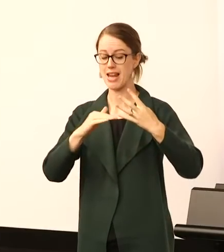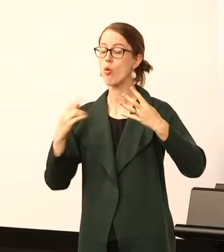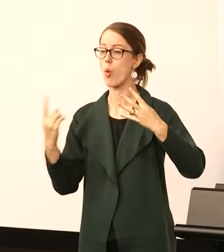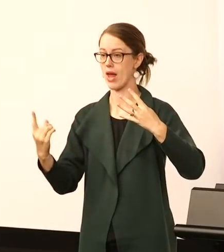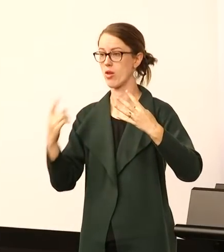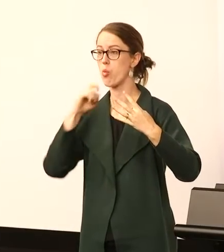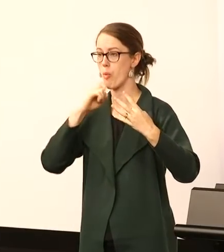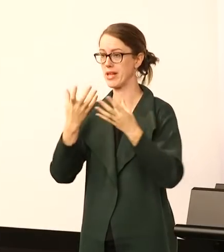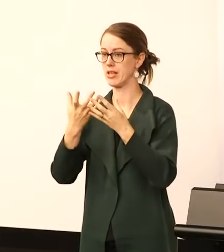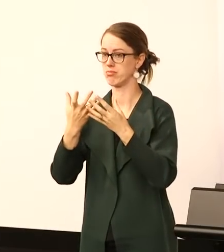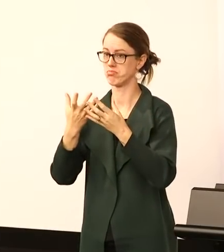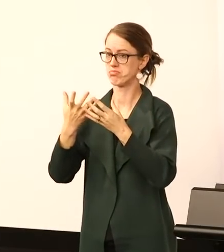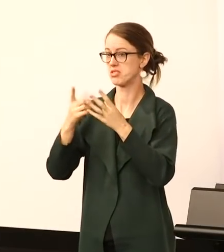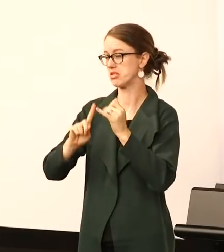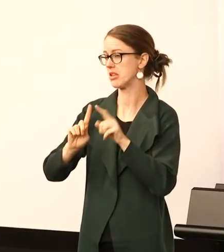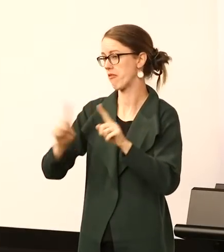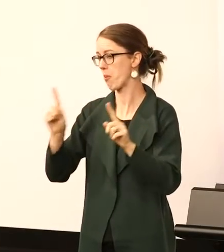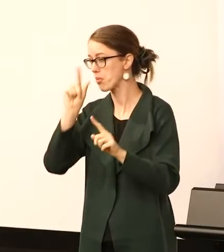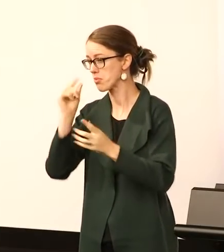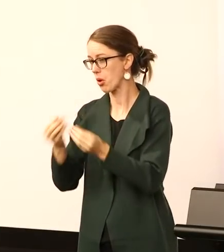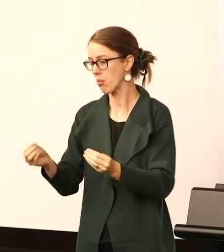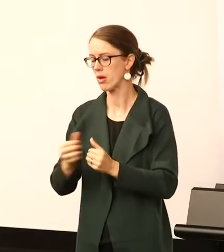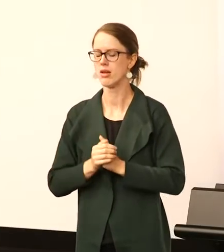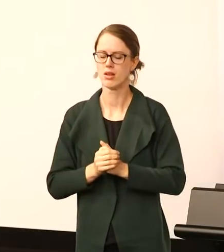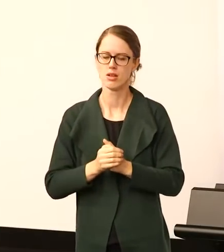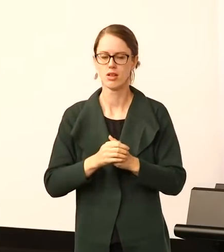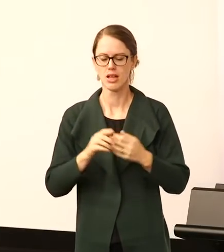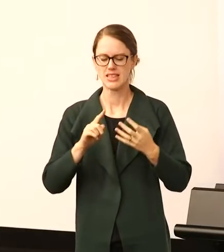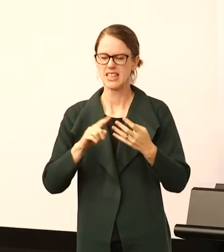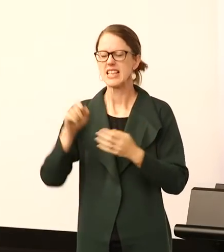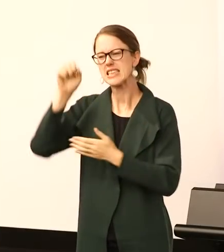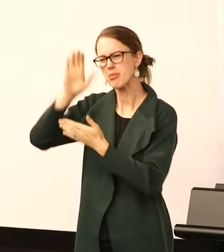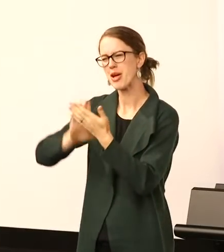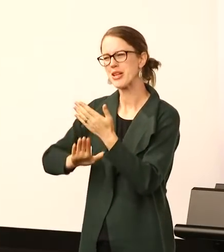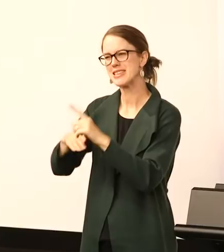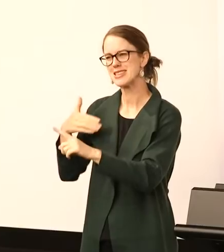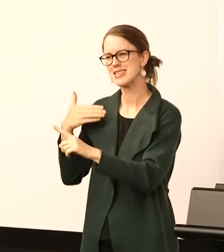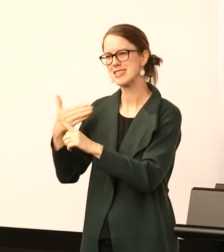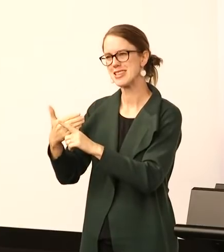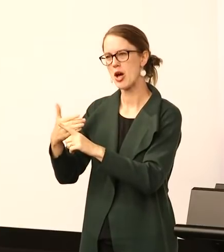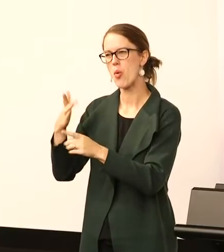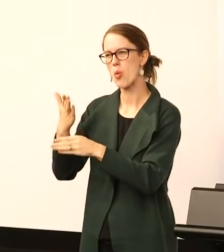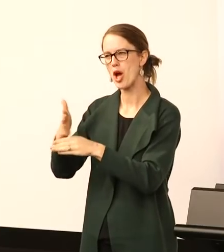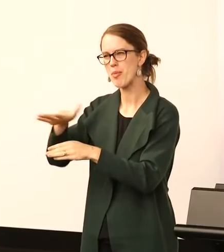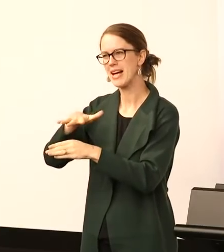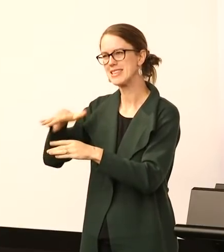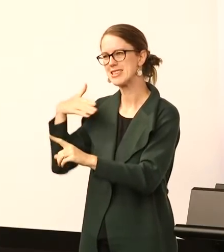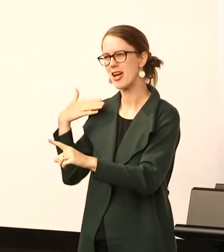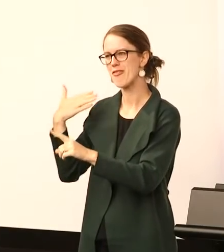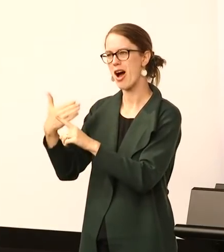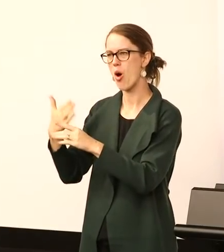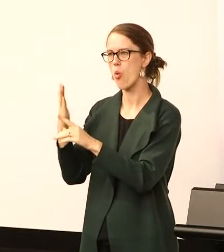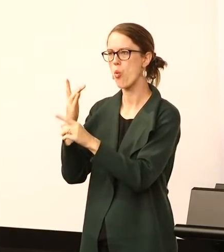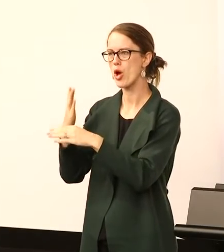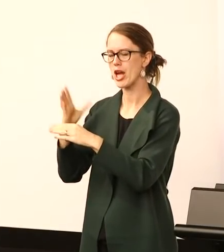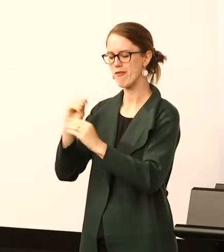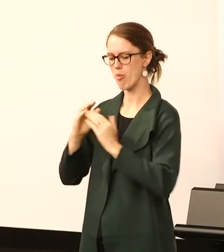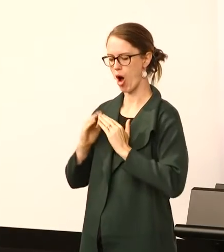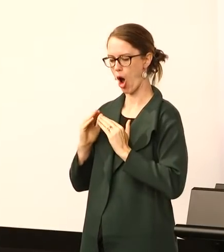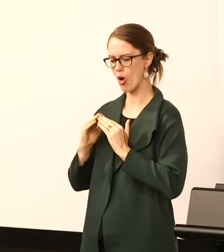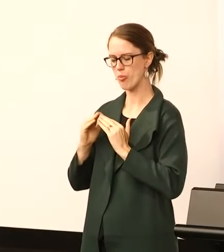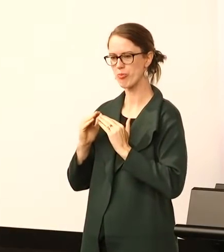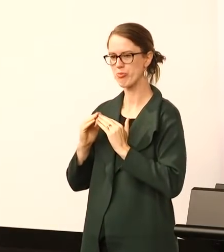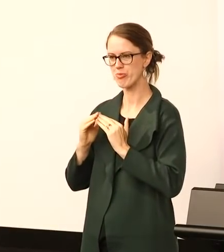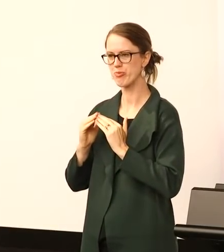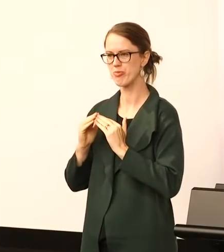we're working through that now. But I think there's a second issue, is the experience that workplaces have had of working remotely, which is